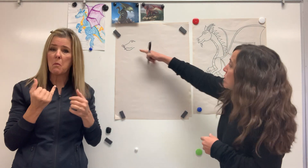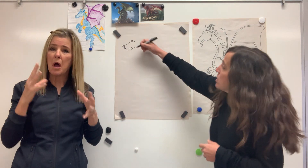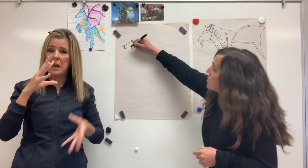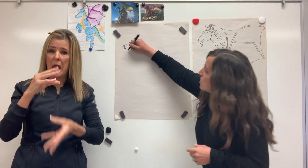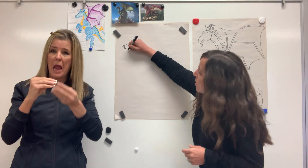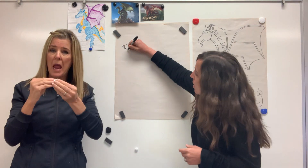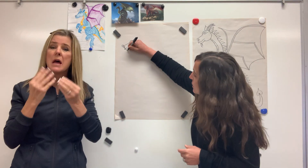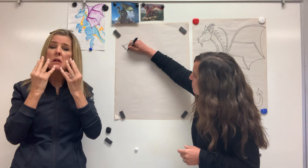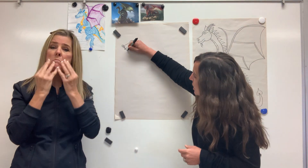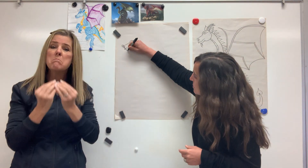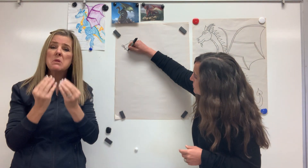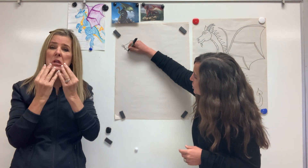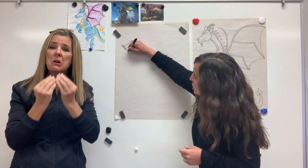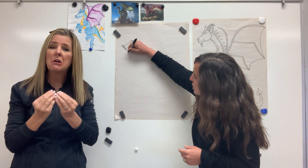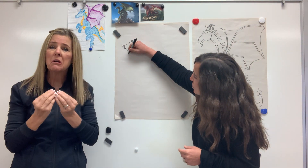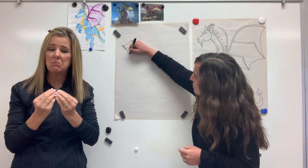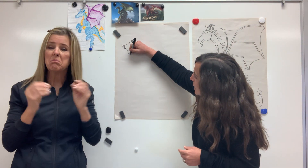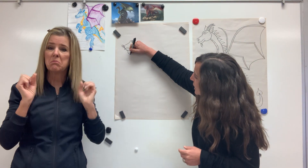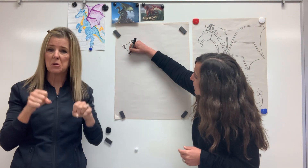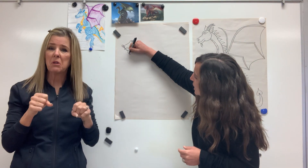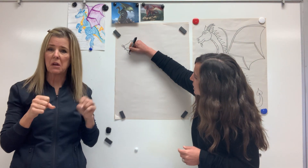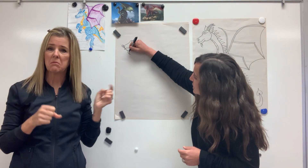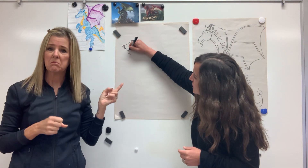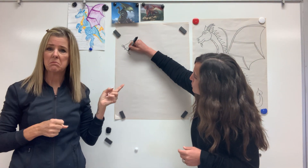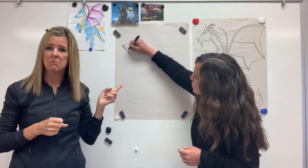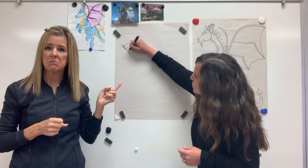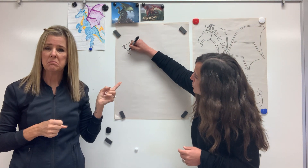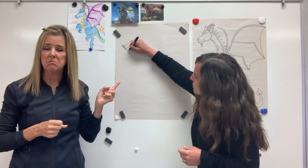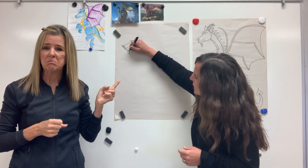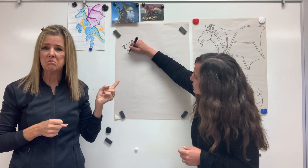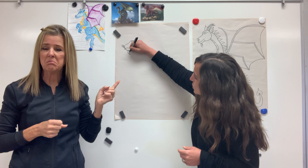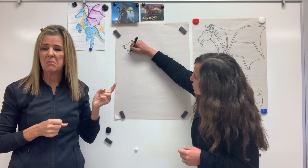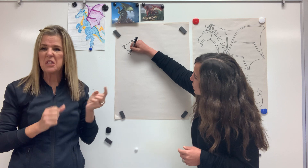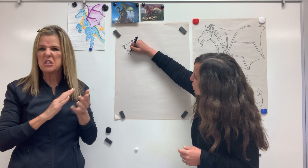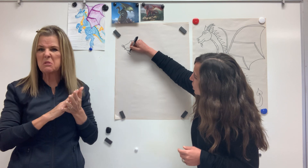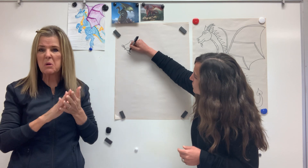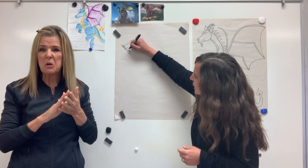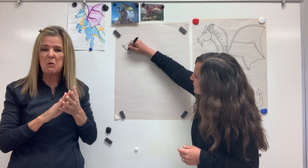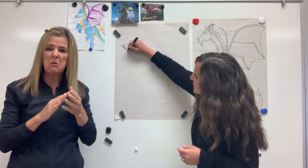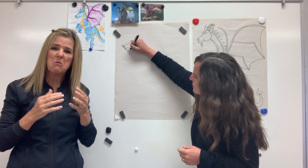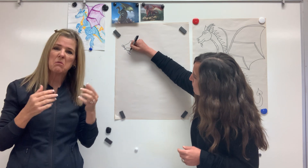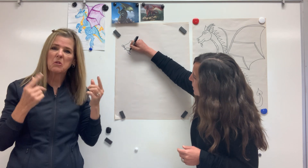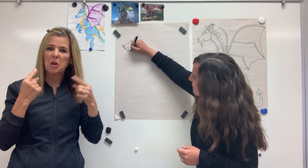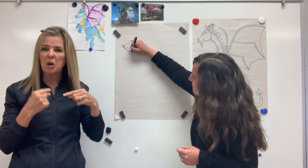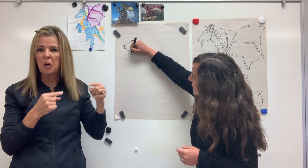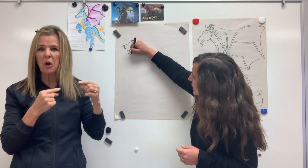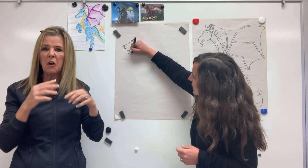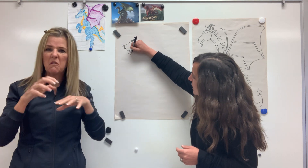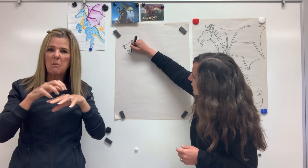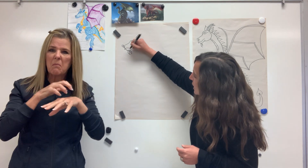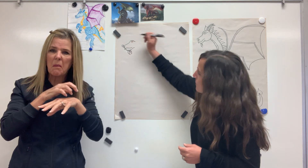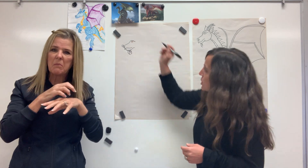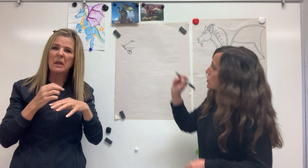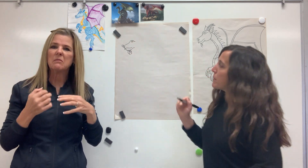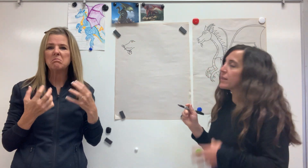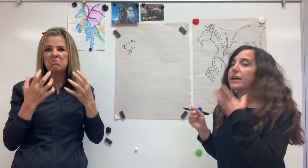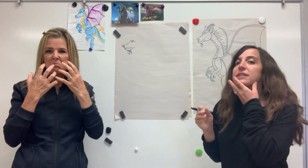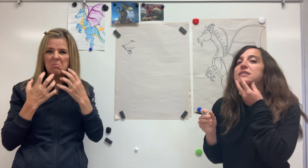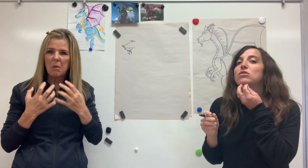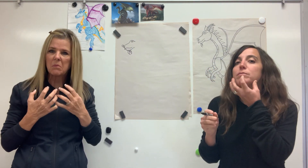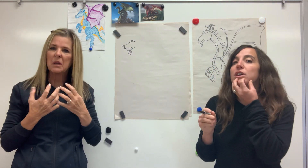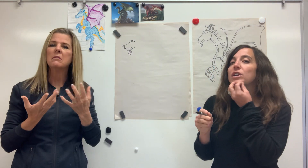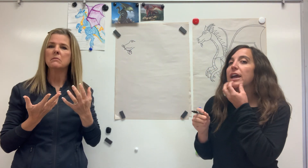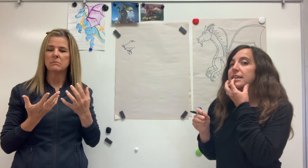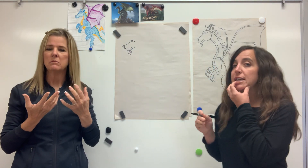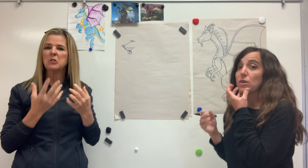add a beard on the bottom of his chin, you can make it smooth, you can make it sort of curved like this and bumpy, but you can make like